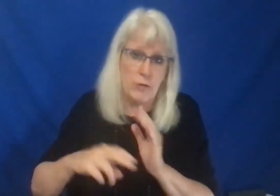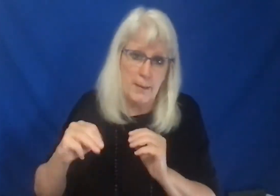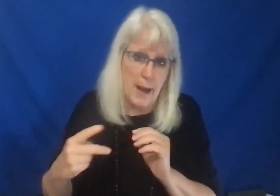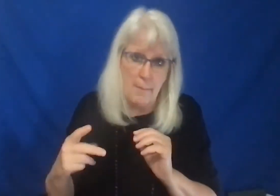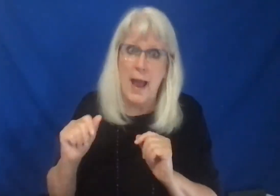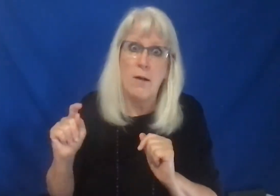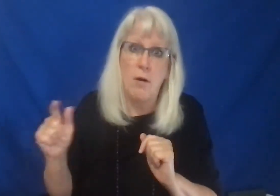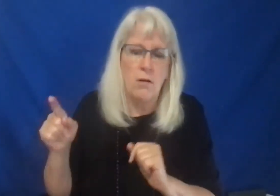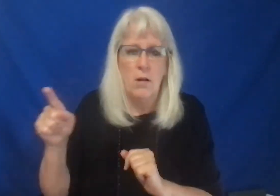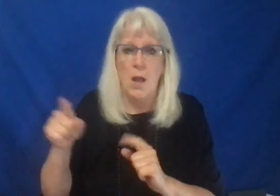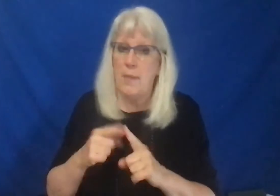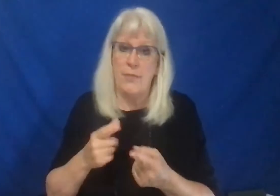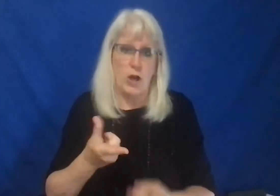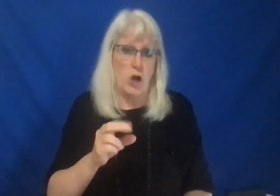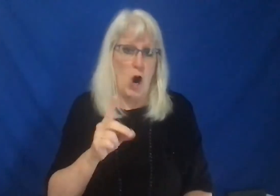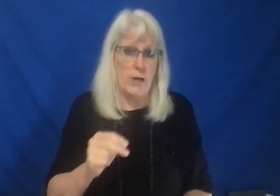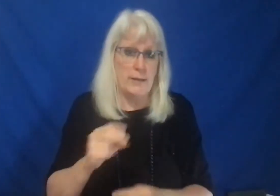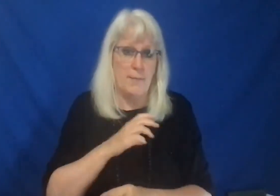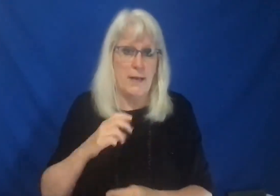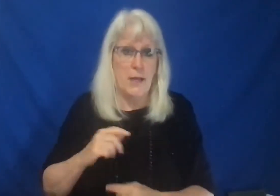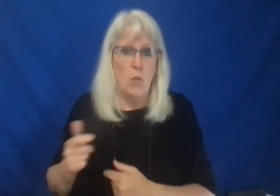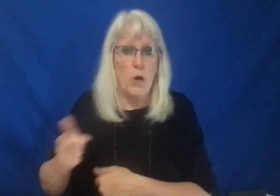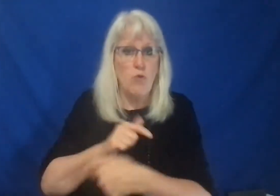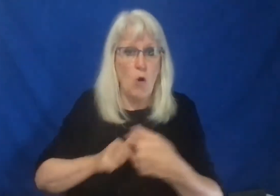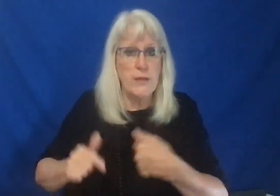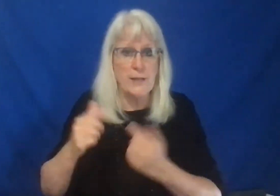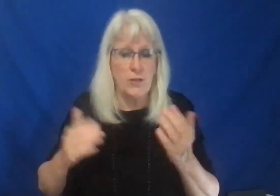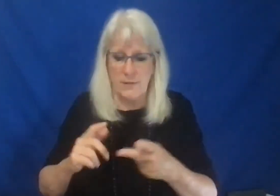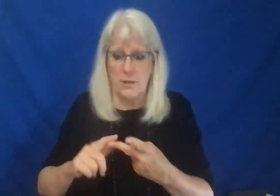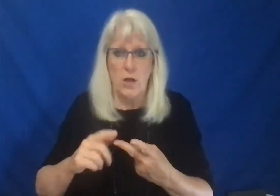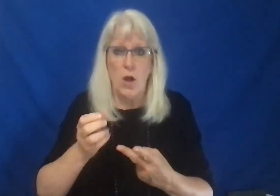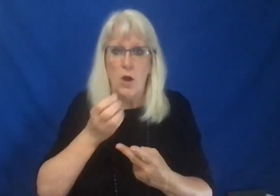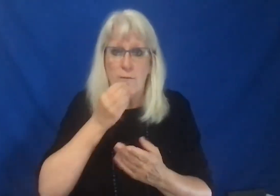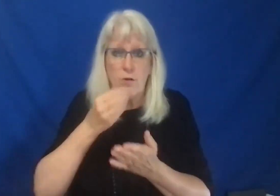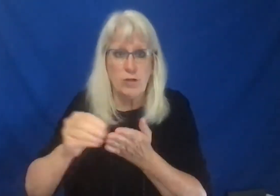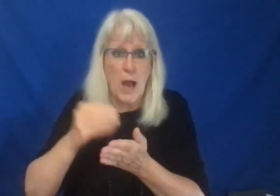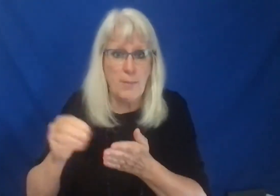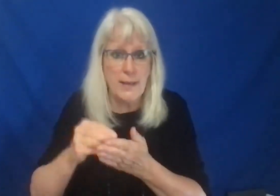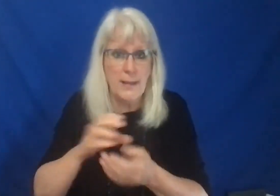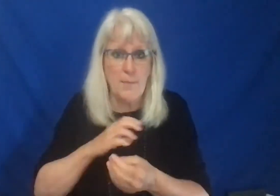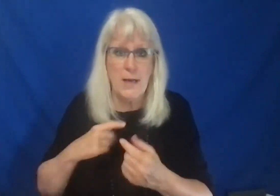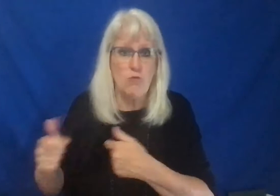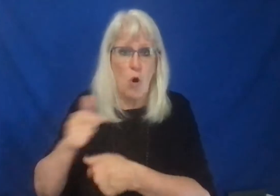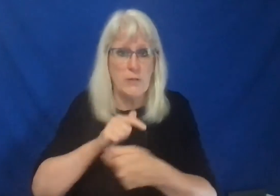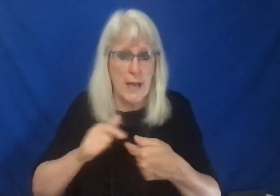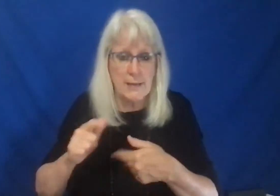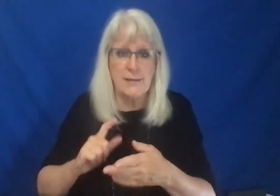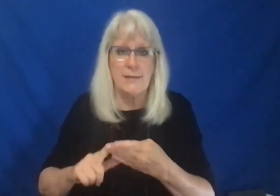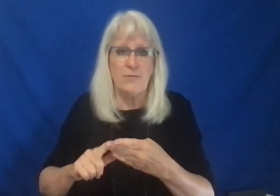the gardening committee, we share. The grocery committee rotates. The cooking committee rotates. The daily cleaning